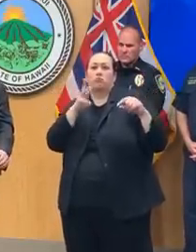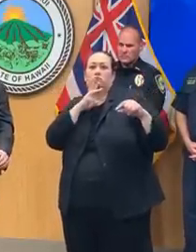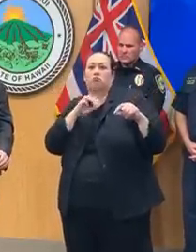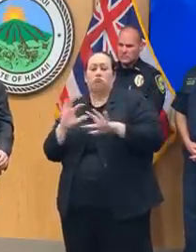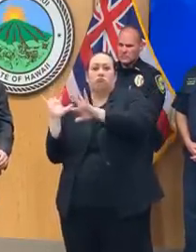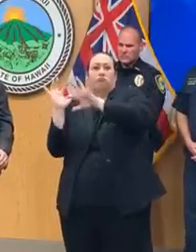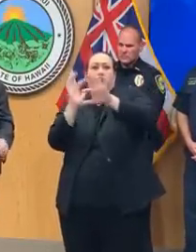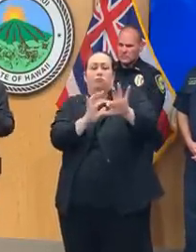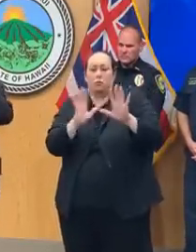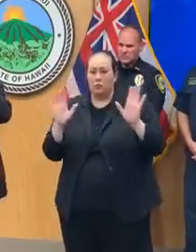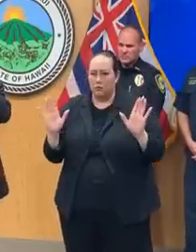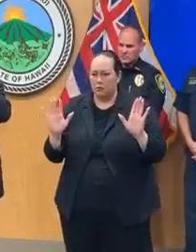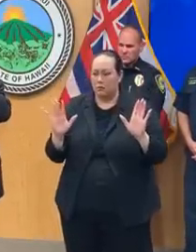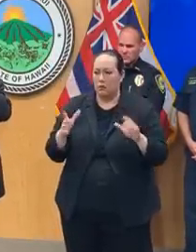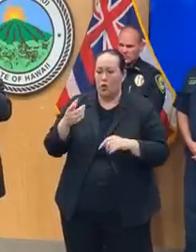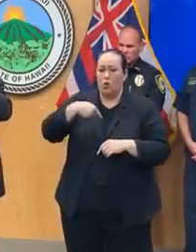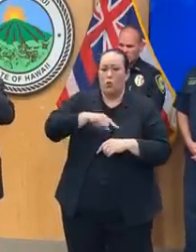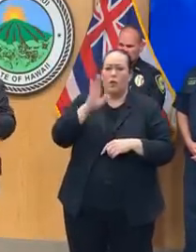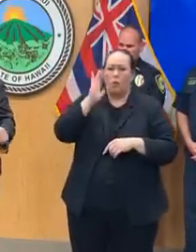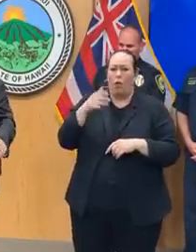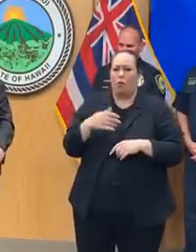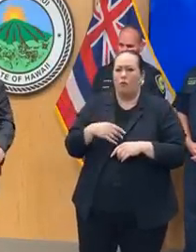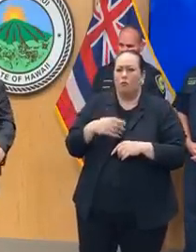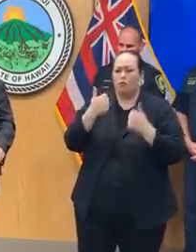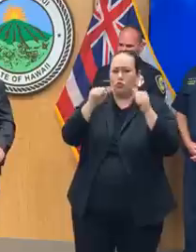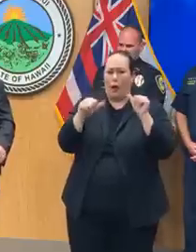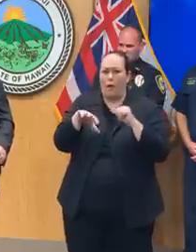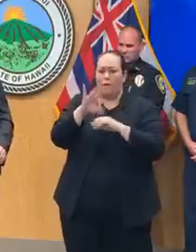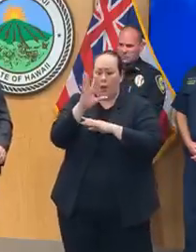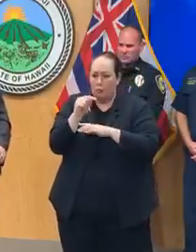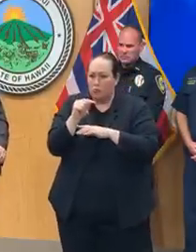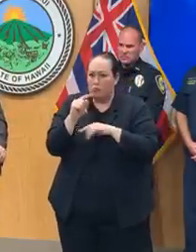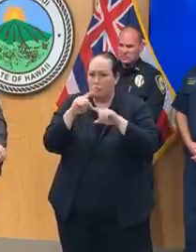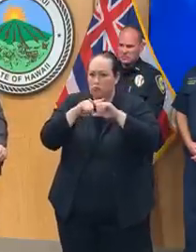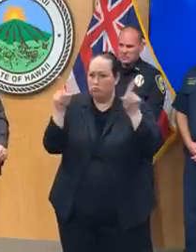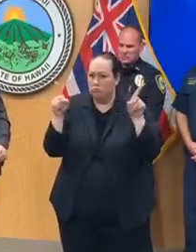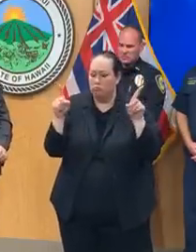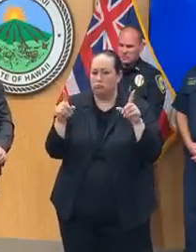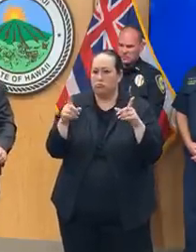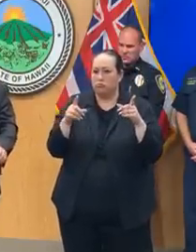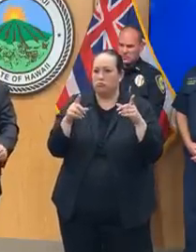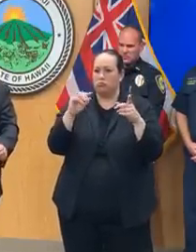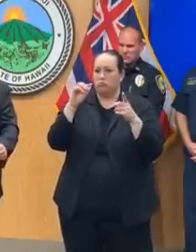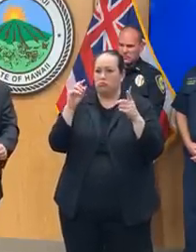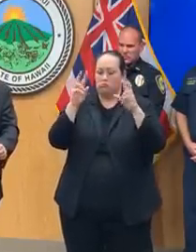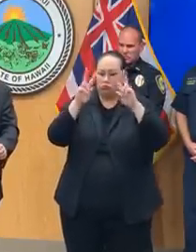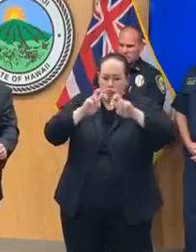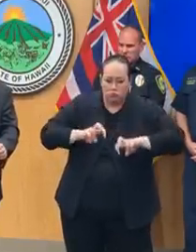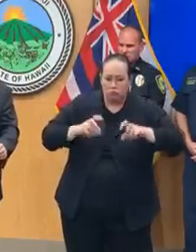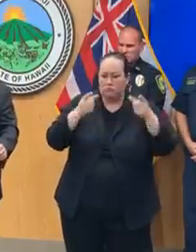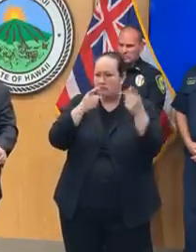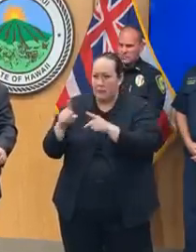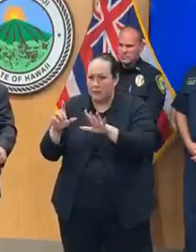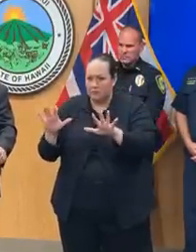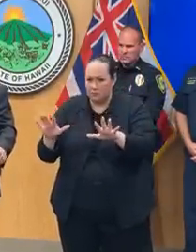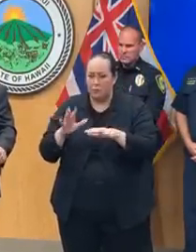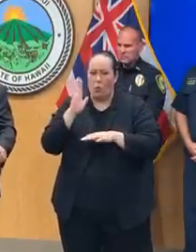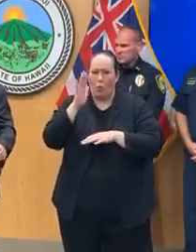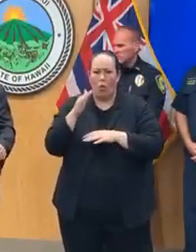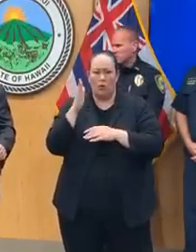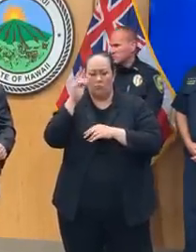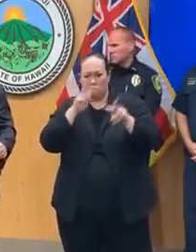practices and give updated information. There's going to be a lot of large changes that we hope to do. We've been contacted, for example, by the